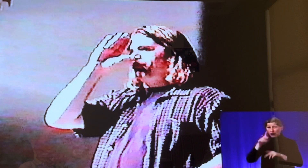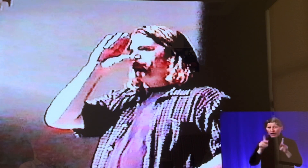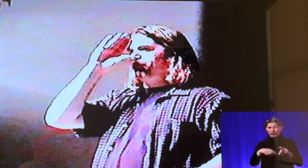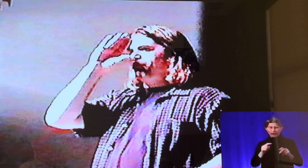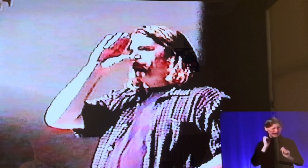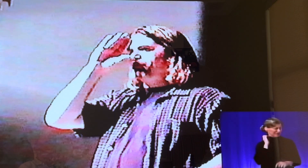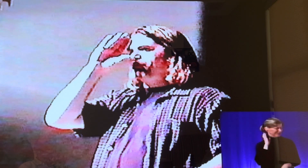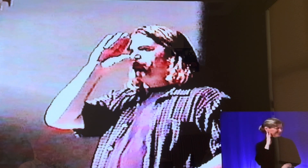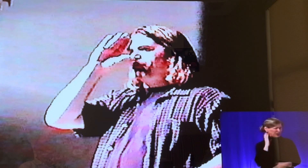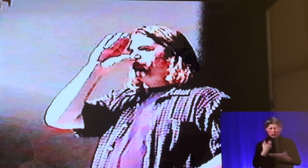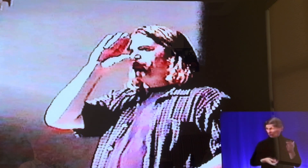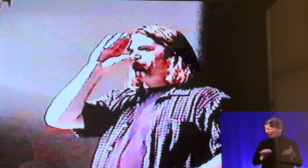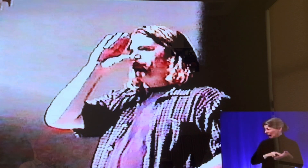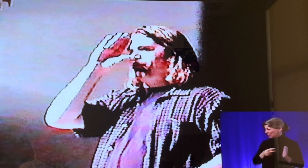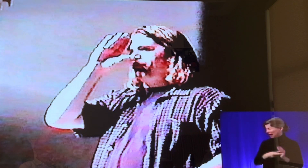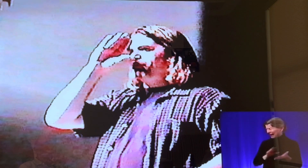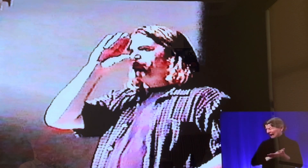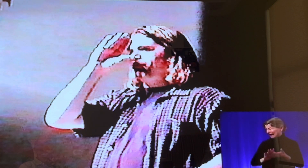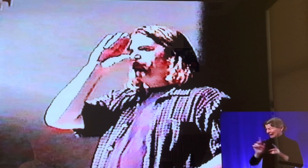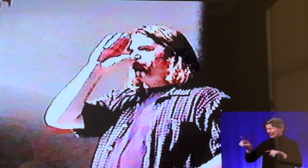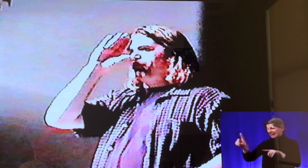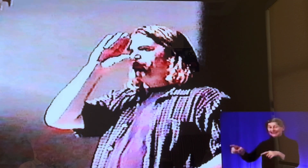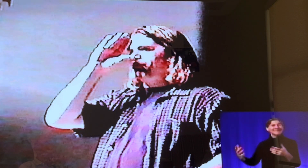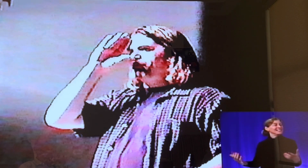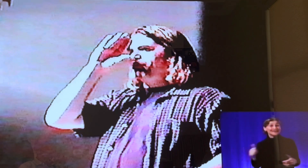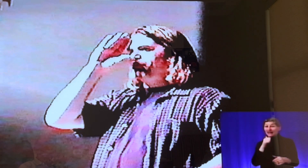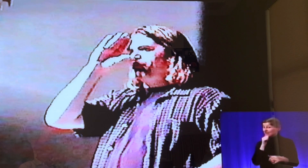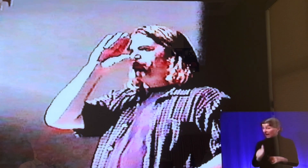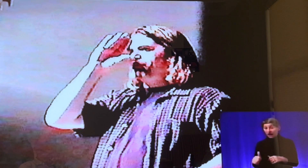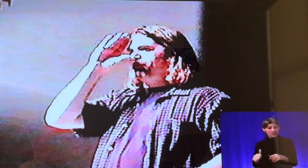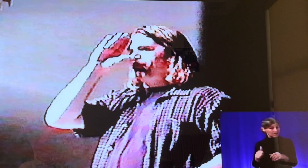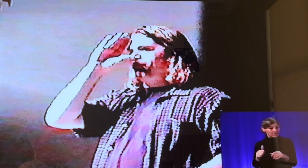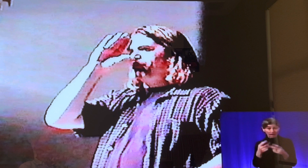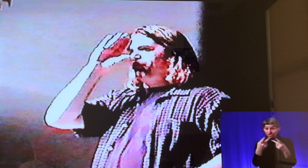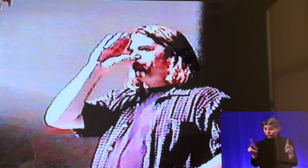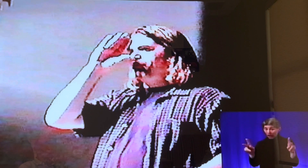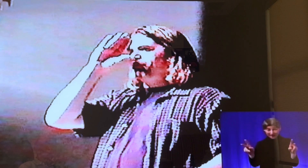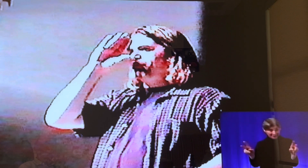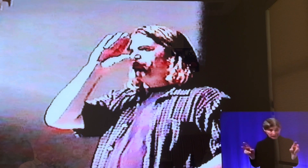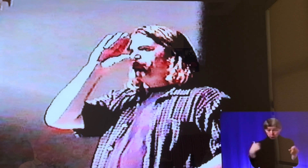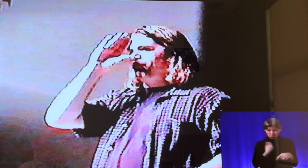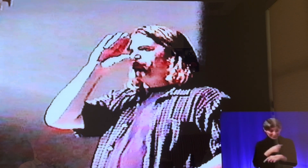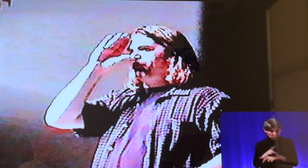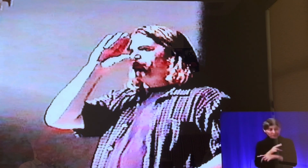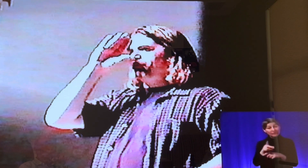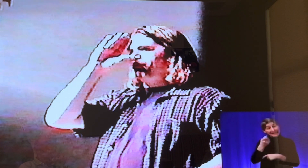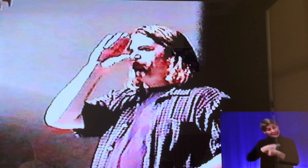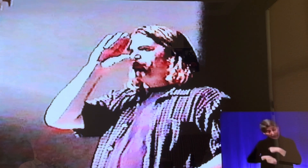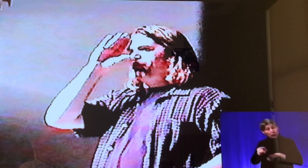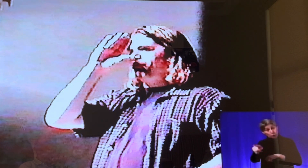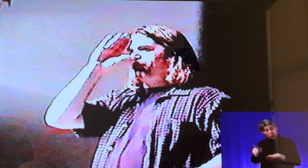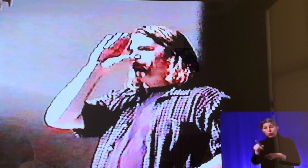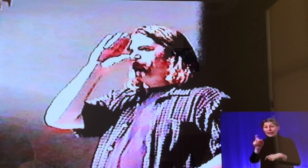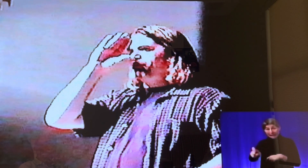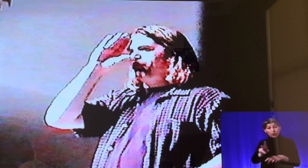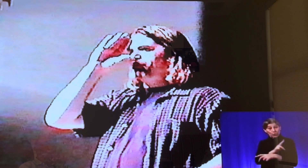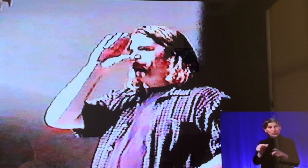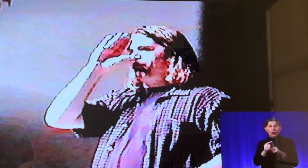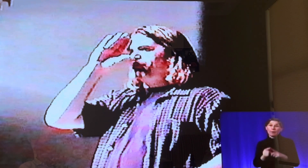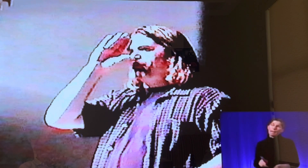to stand up on the back of their neck. That's just not a phrase we use. So instead there, you would substitute, I had perfect attendance,